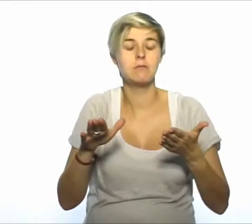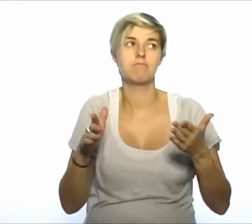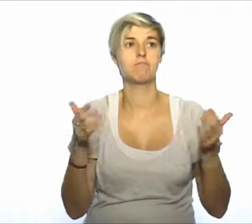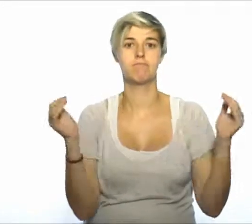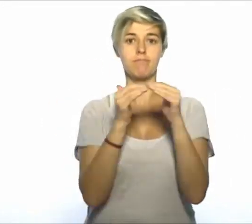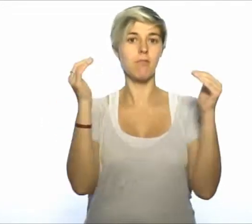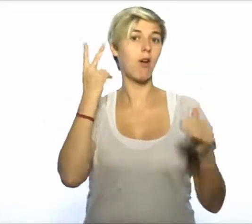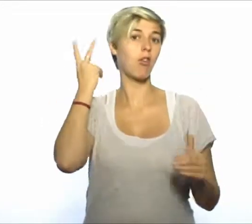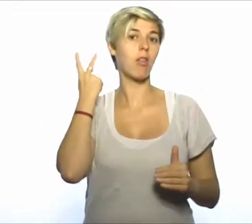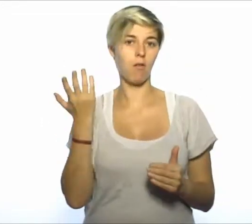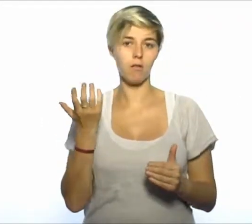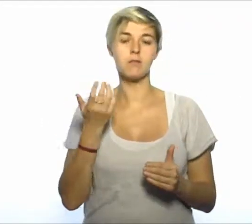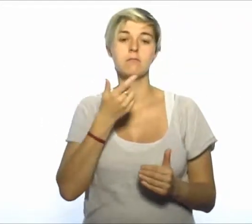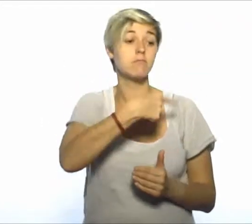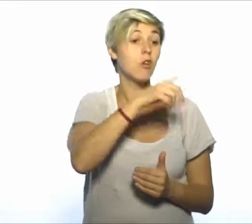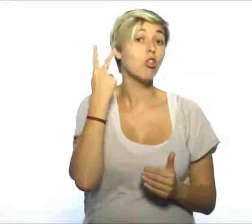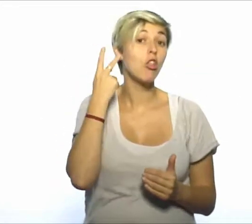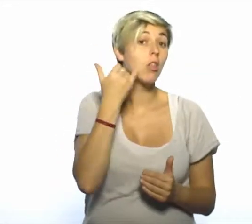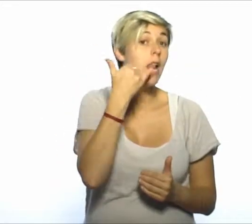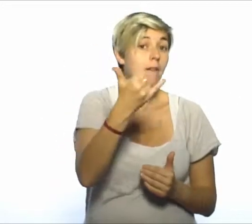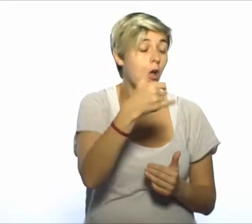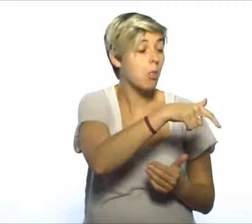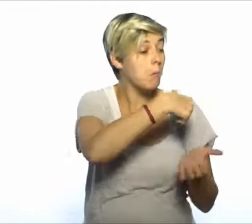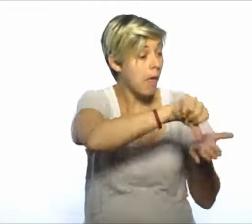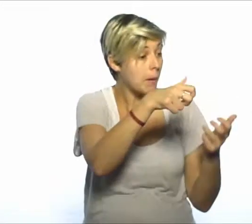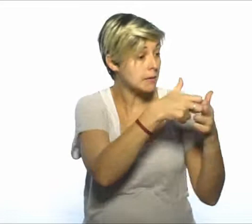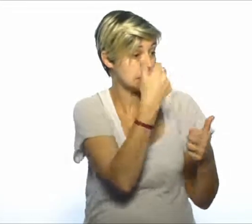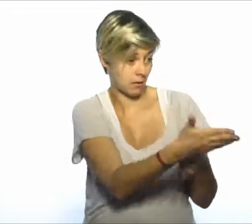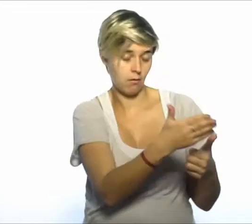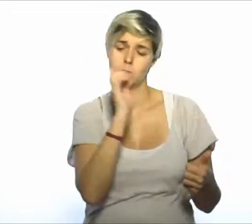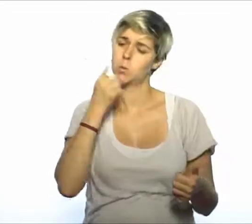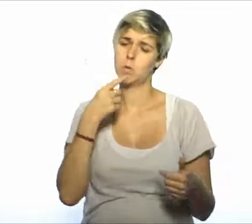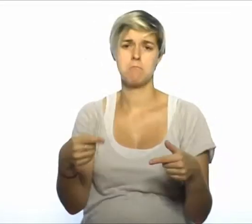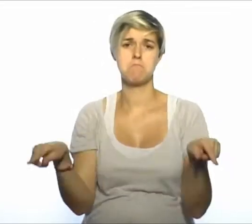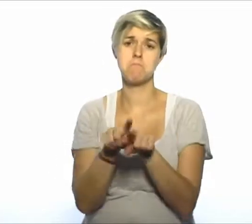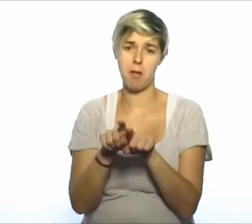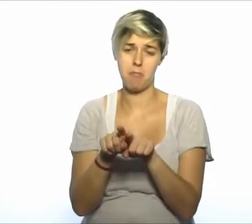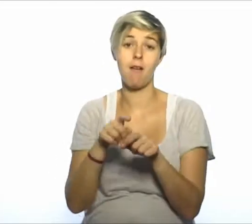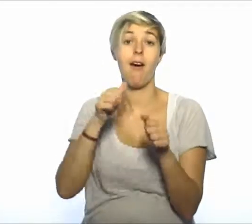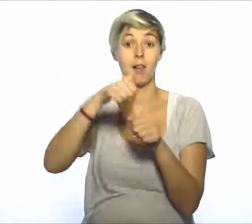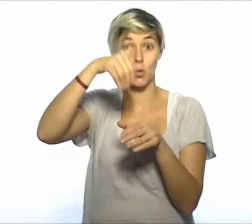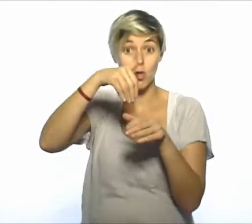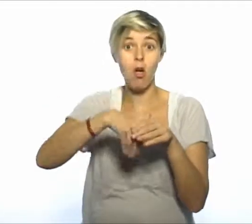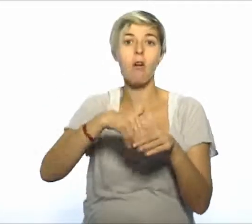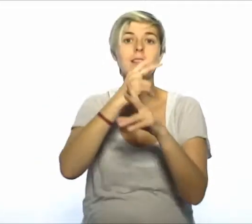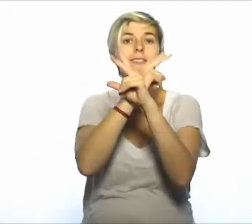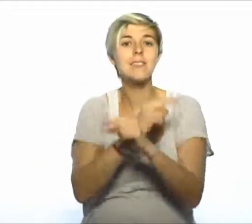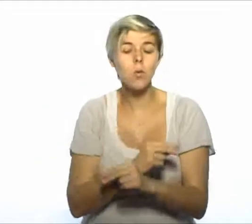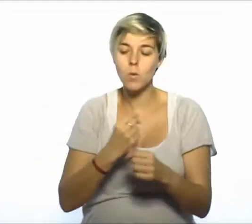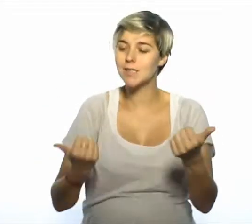charge? We want to have the same telephony services as for hearing people. We want the calls made by a deaf or hearing to be at the same cost,